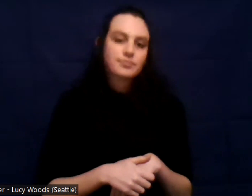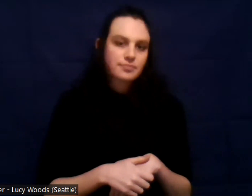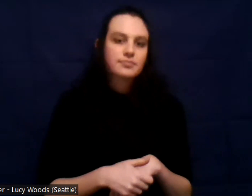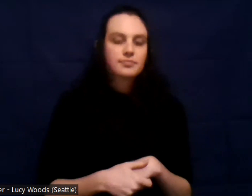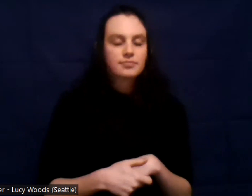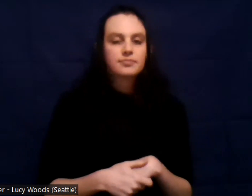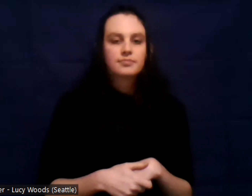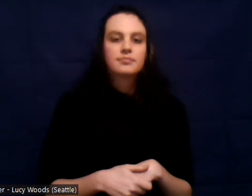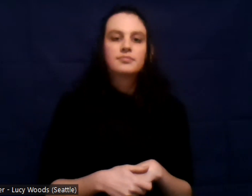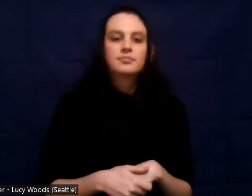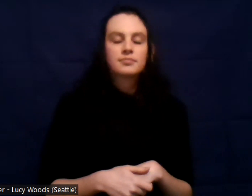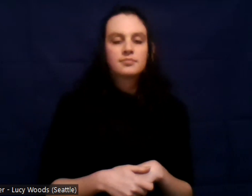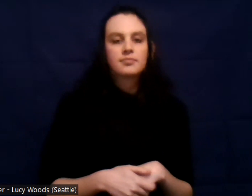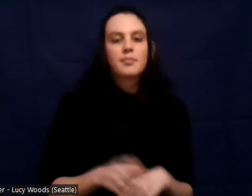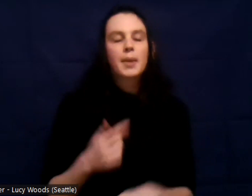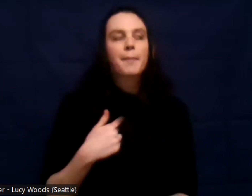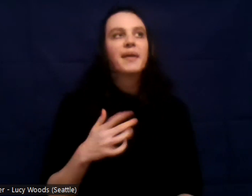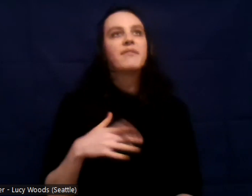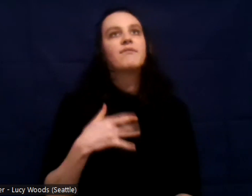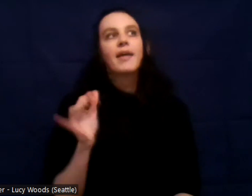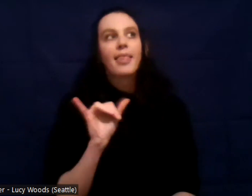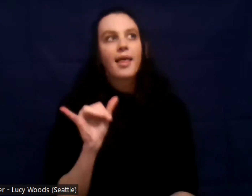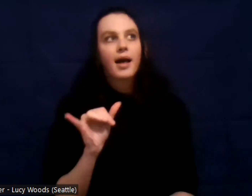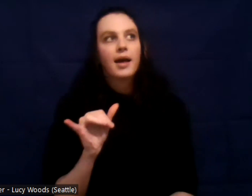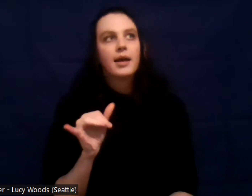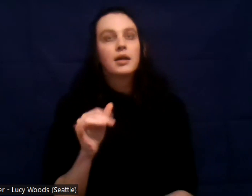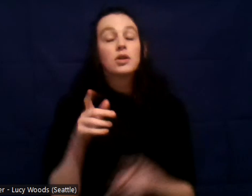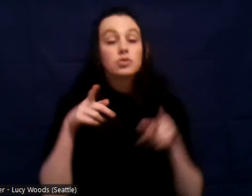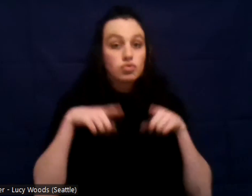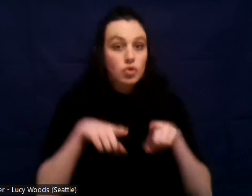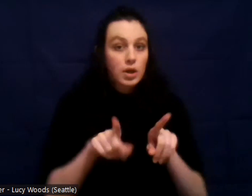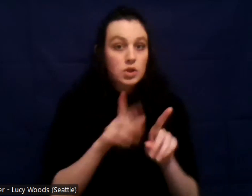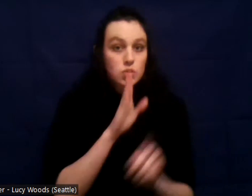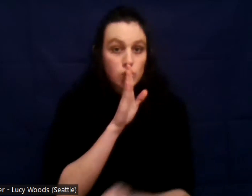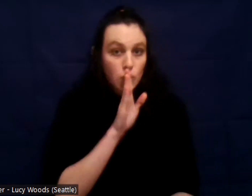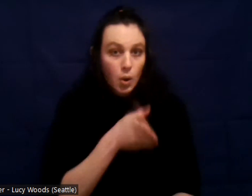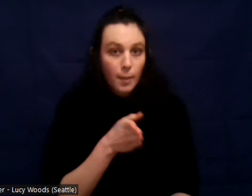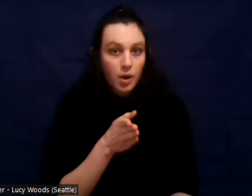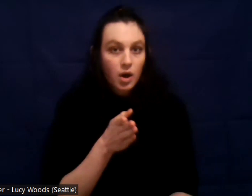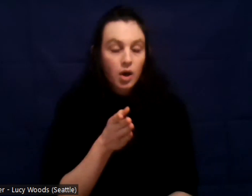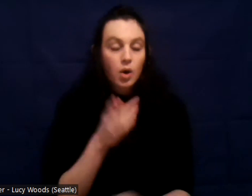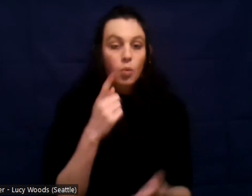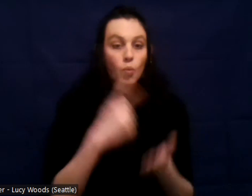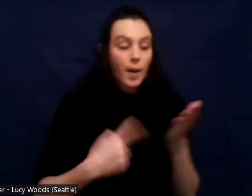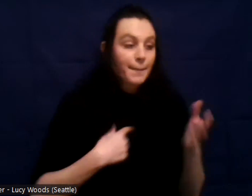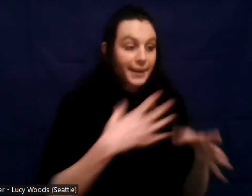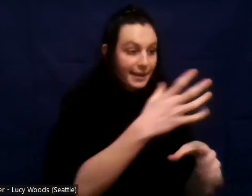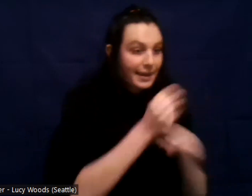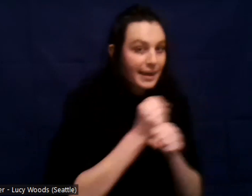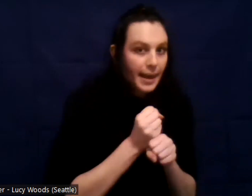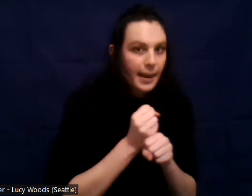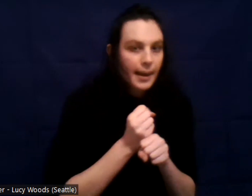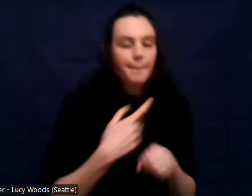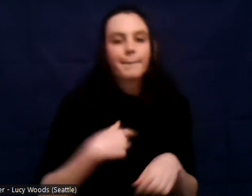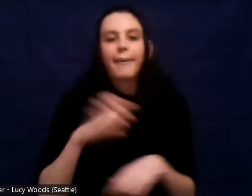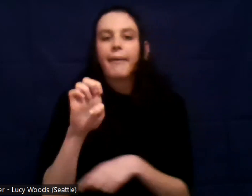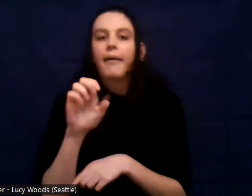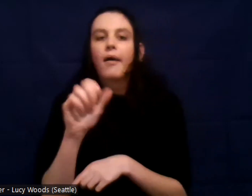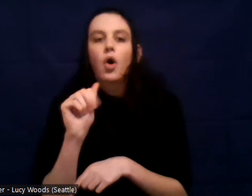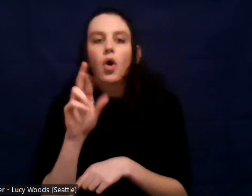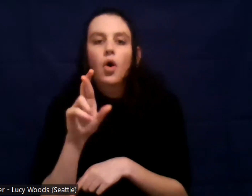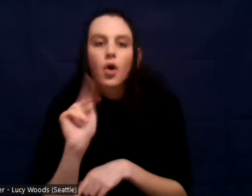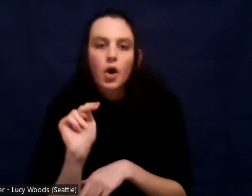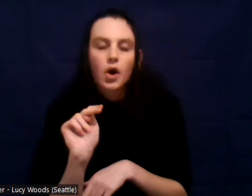to say, like, I really feel like in sobriety, the things that I get, I earn or I work for,